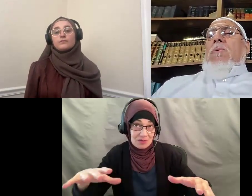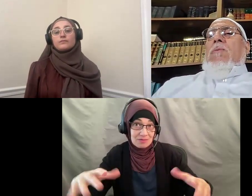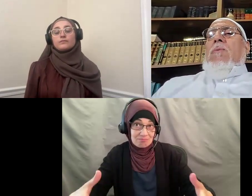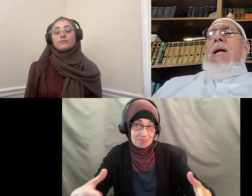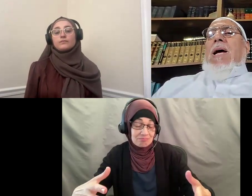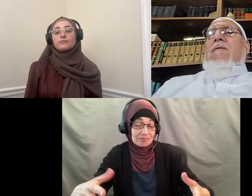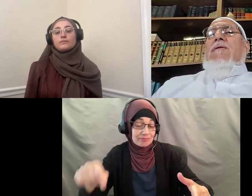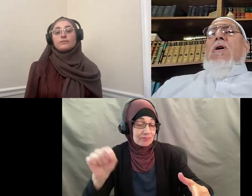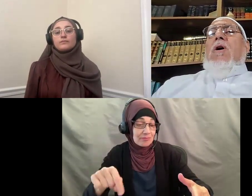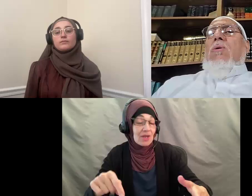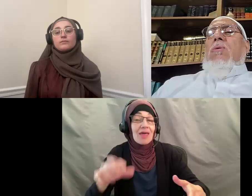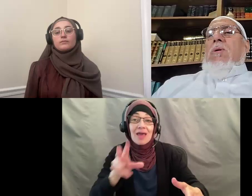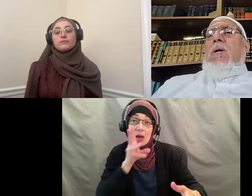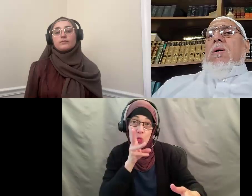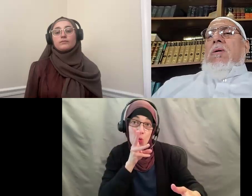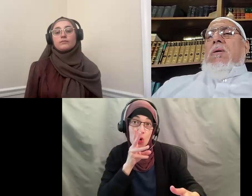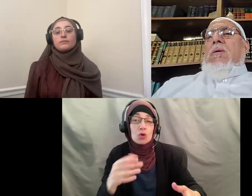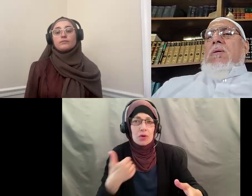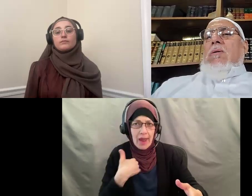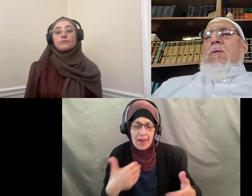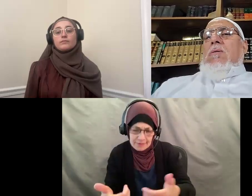group will have their own